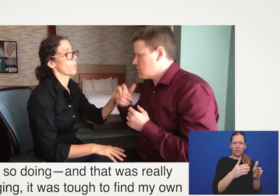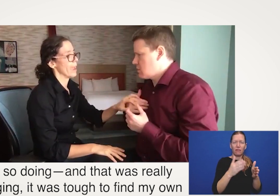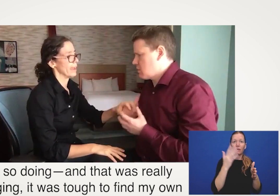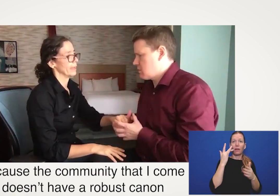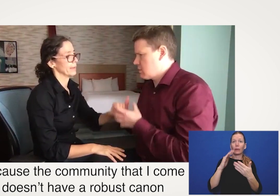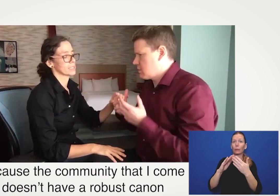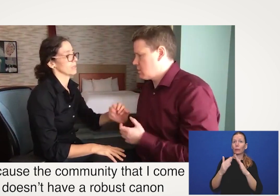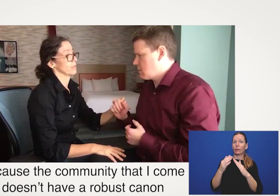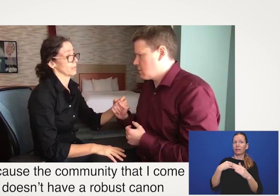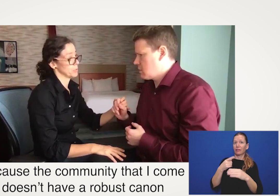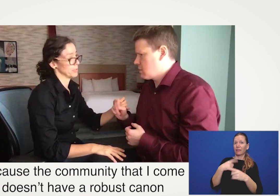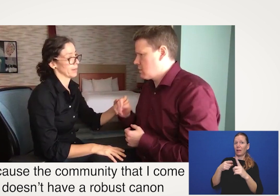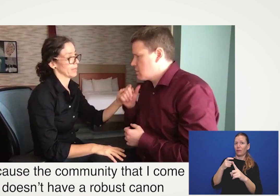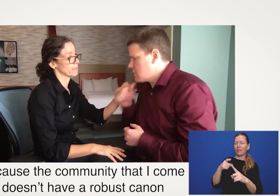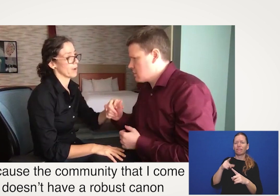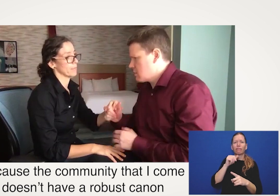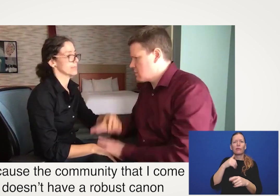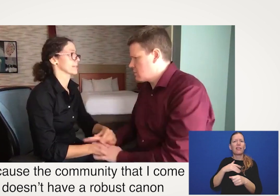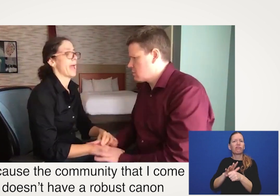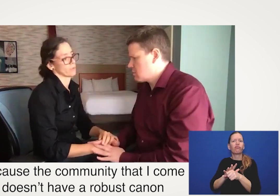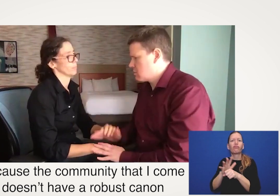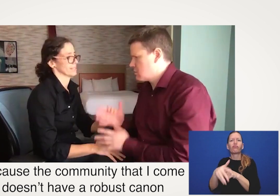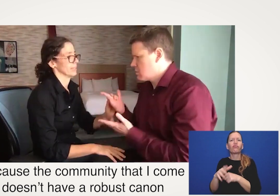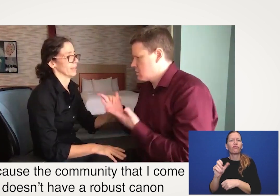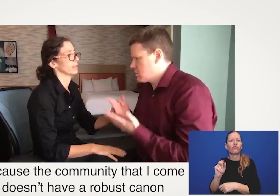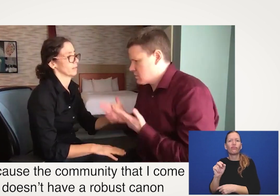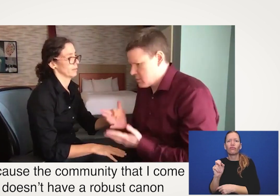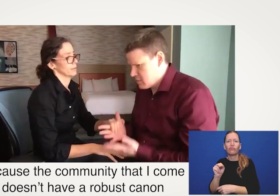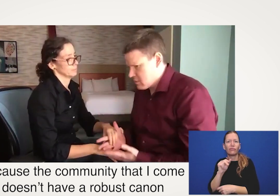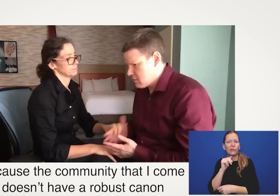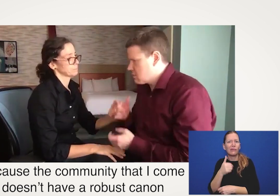own way, because the community that I come from doesn't have a robust canon.